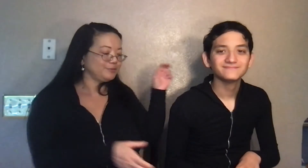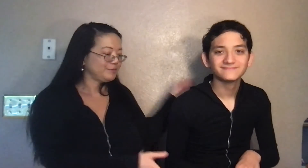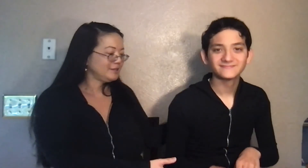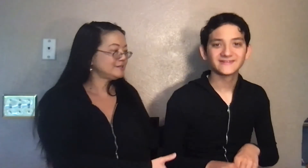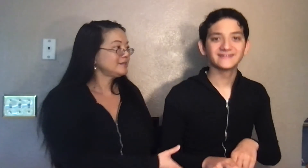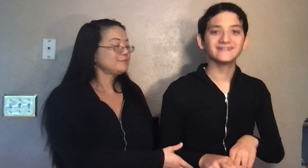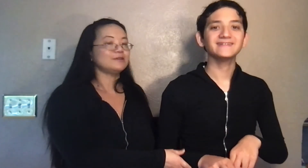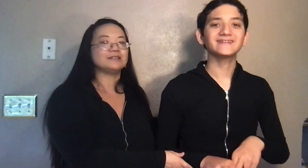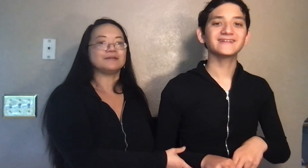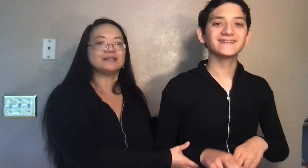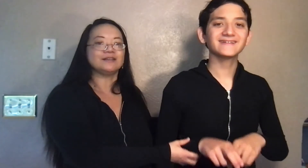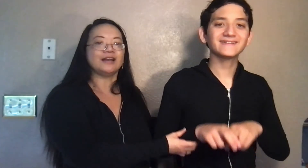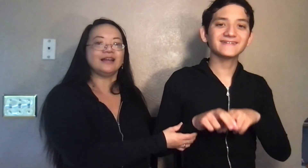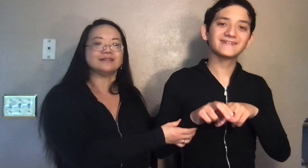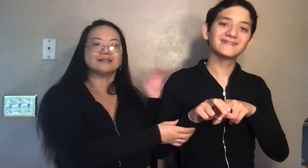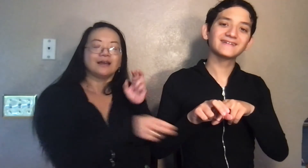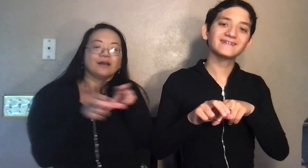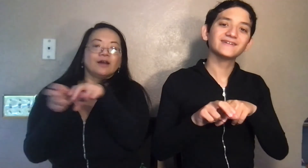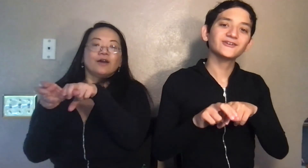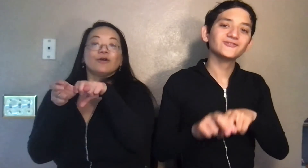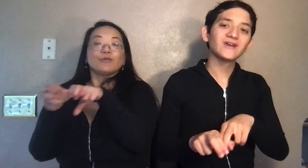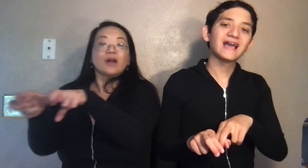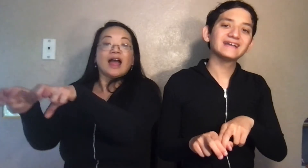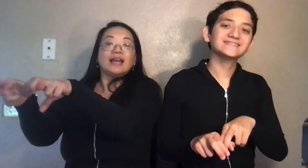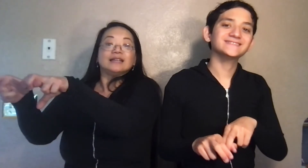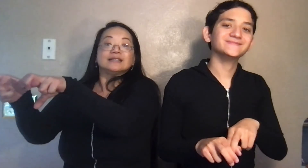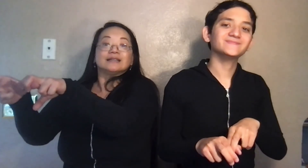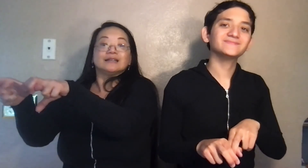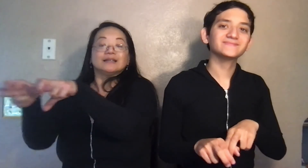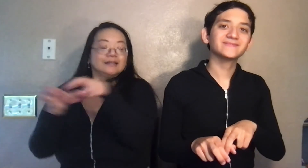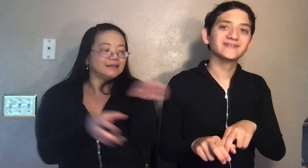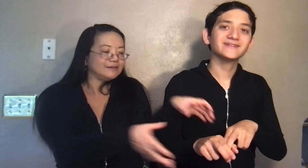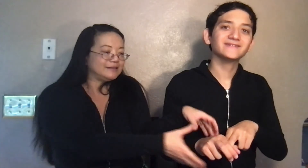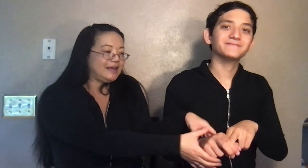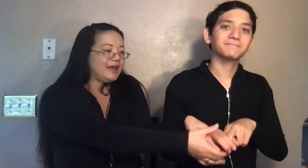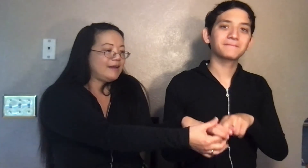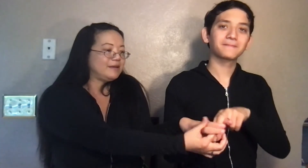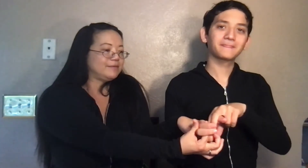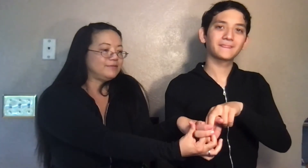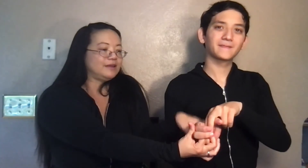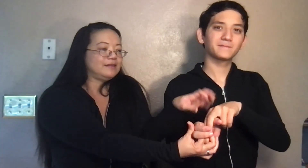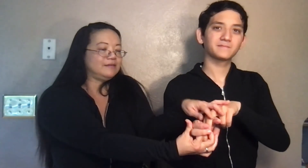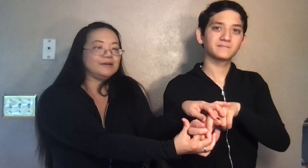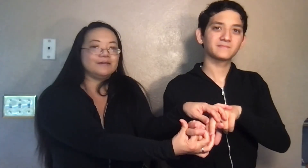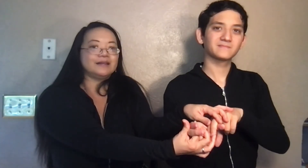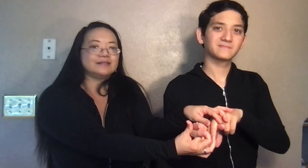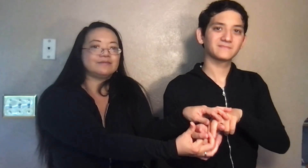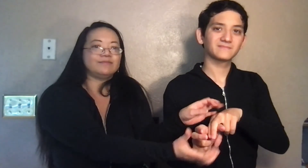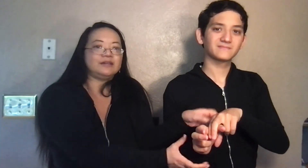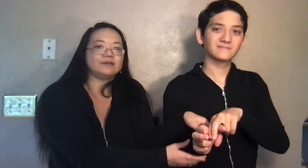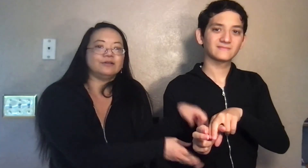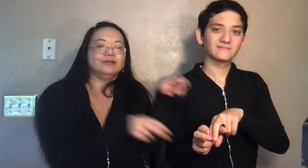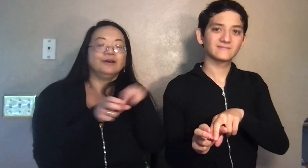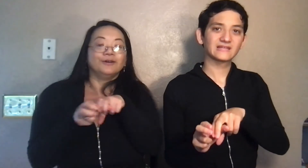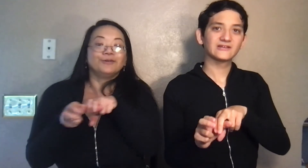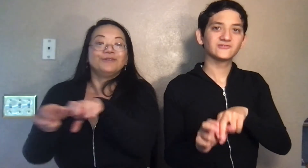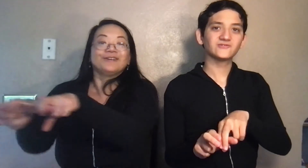let's sit up straight so we can see your hands. Ride. Yeah. There we go. Like it's a vehicle. Ride.